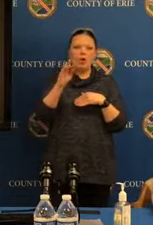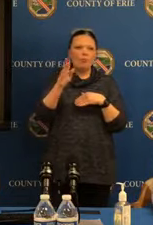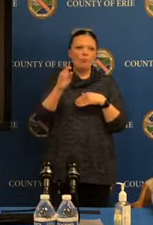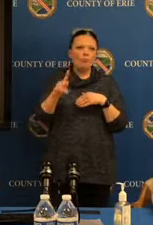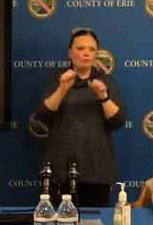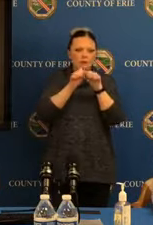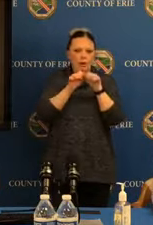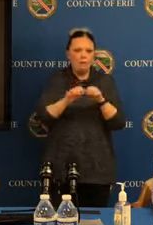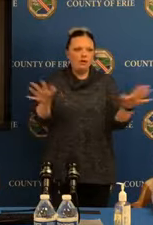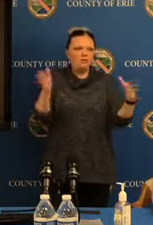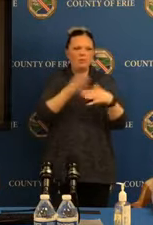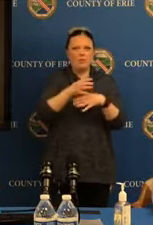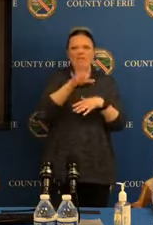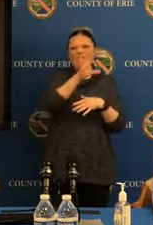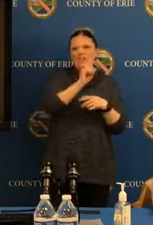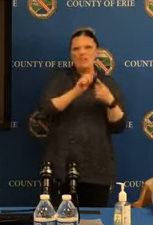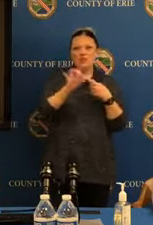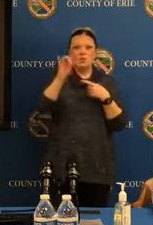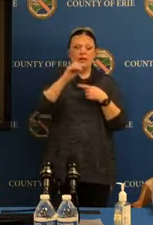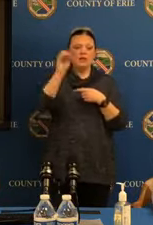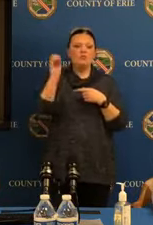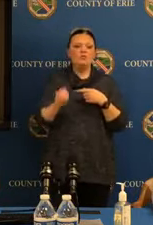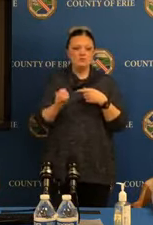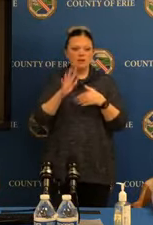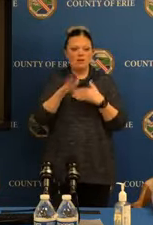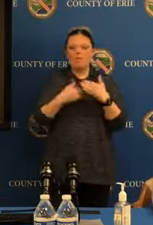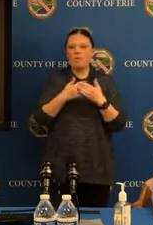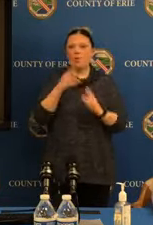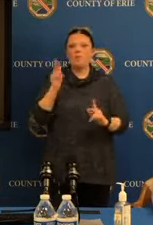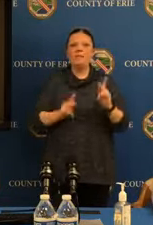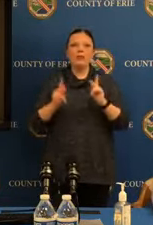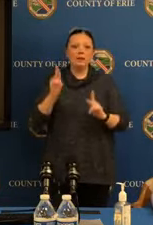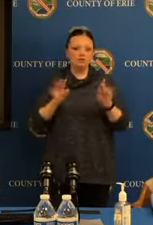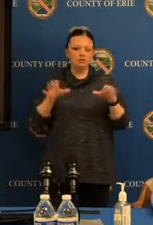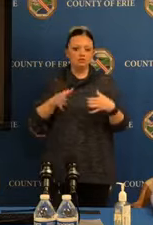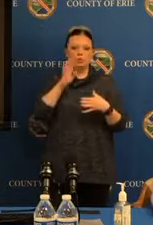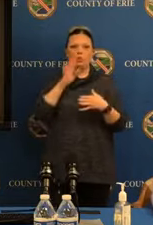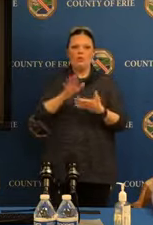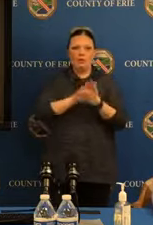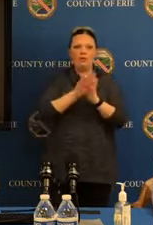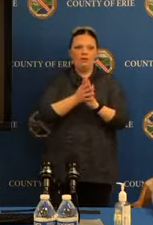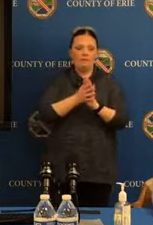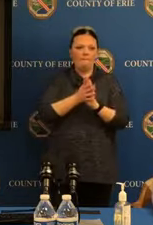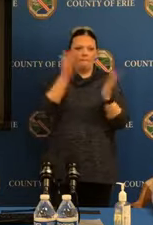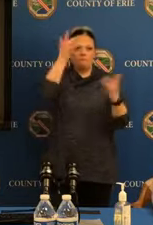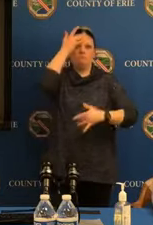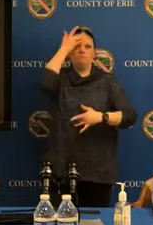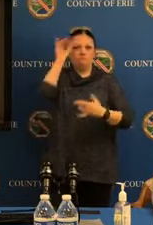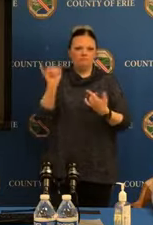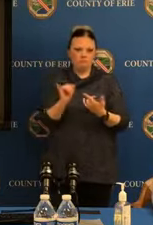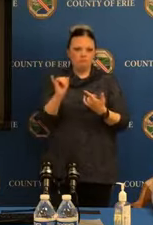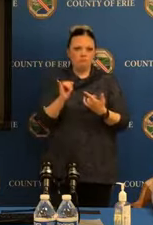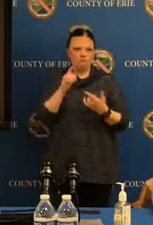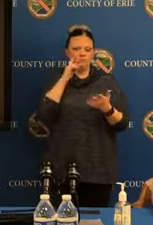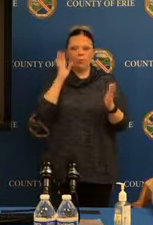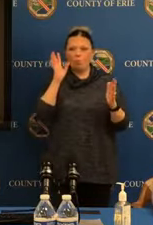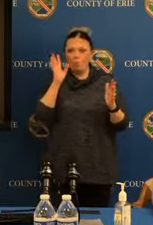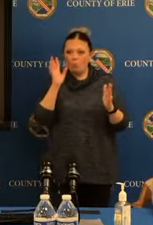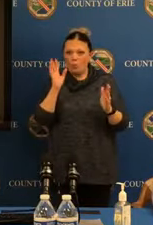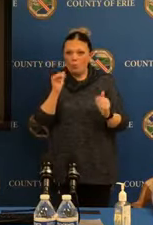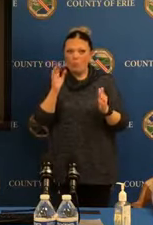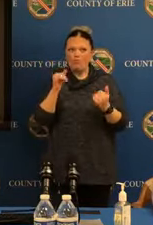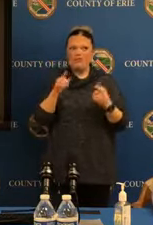somewhere between 50 to 80% of our population will become infected. Again, we'll have to see. Hopefully,